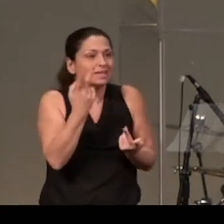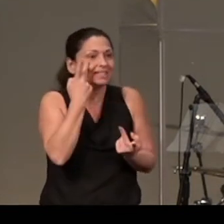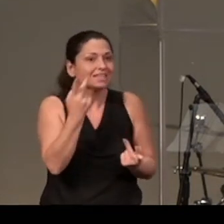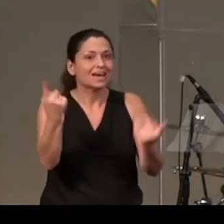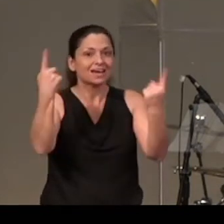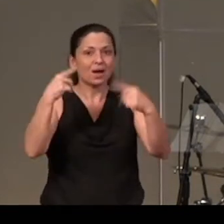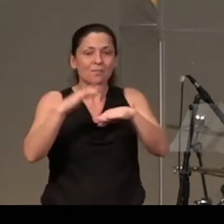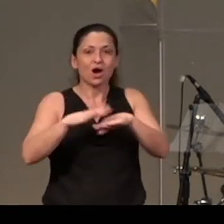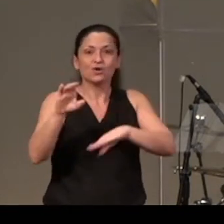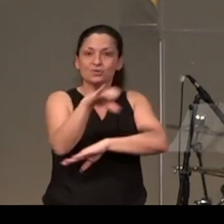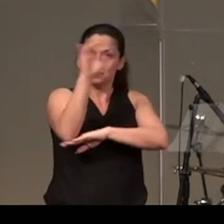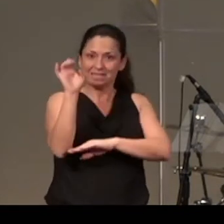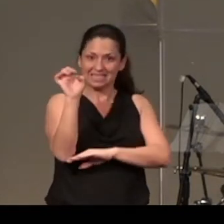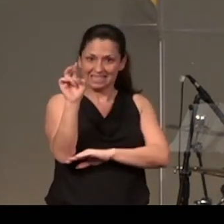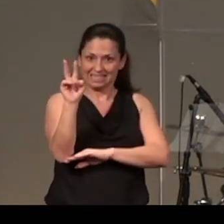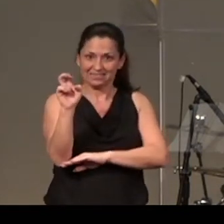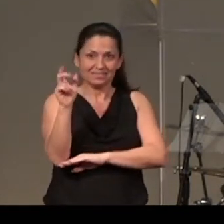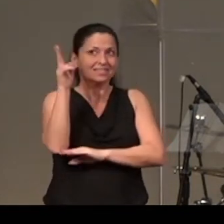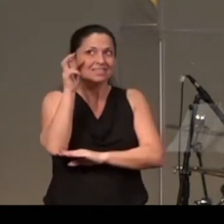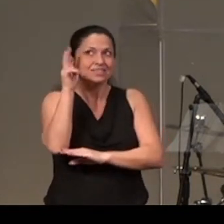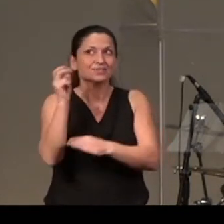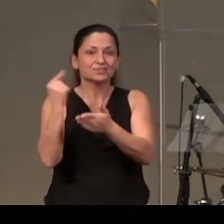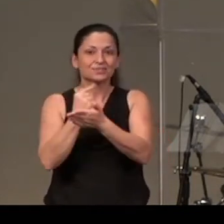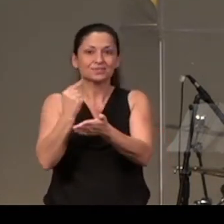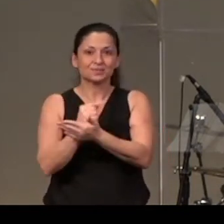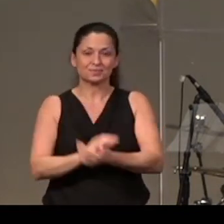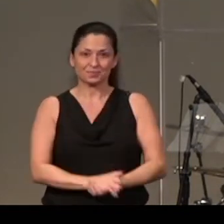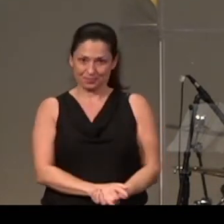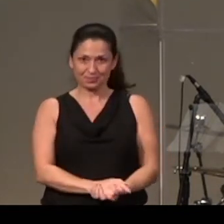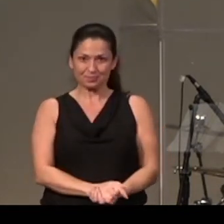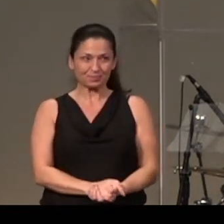can hear the gospel? Strider shared earlier